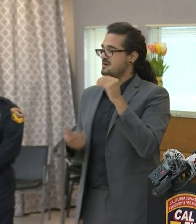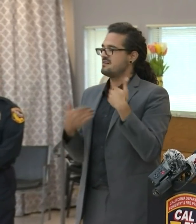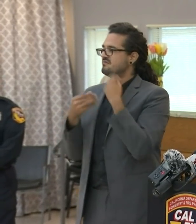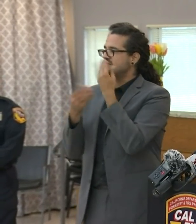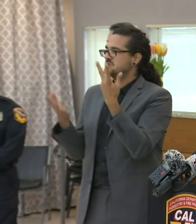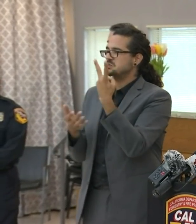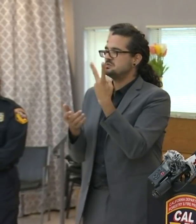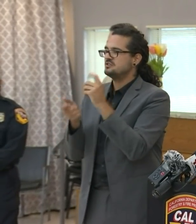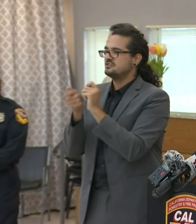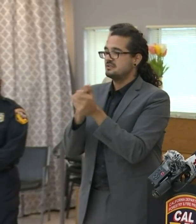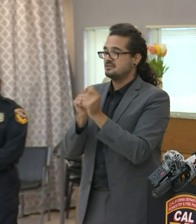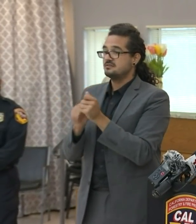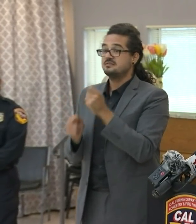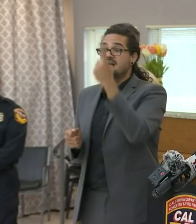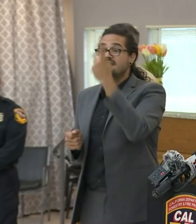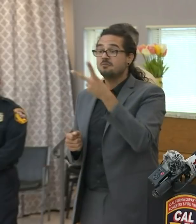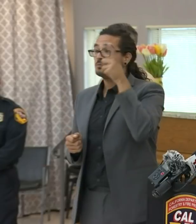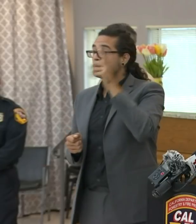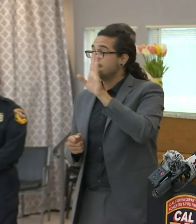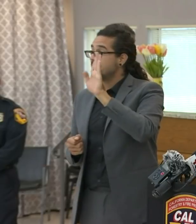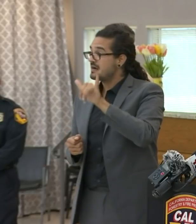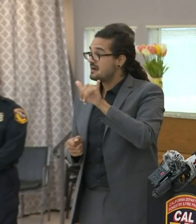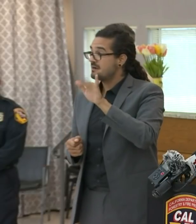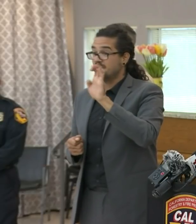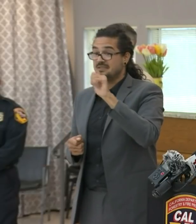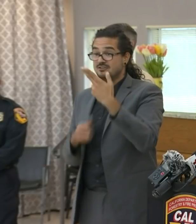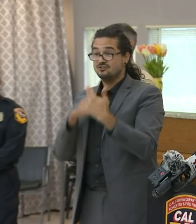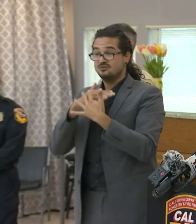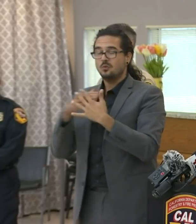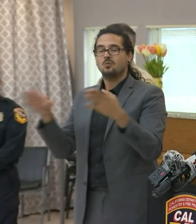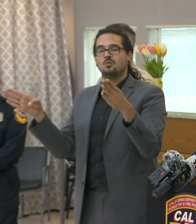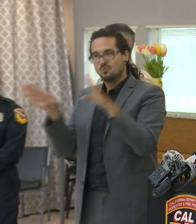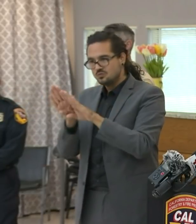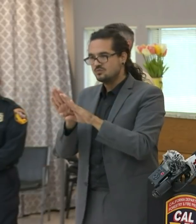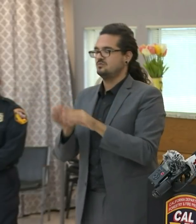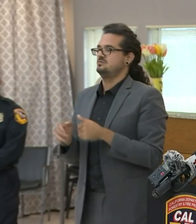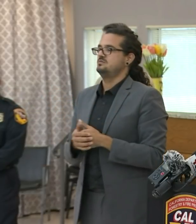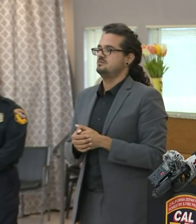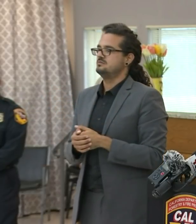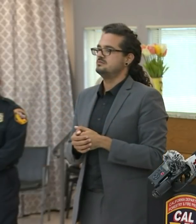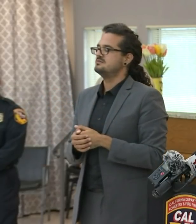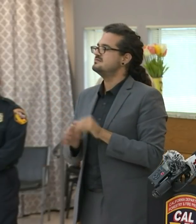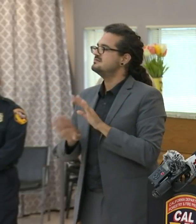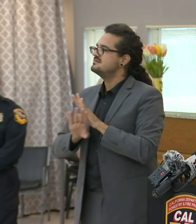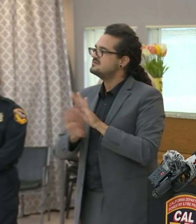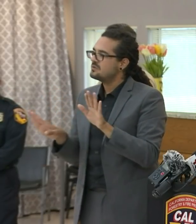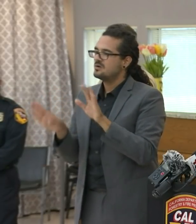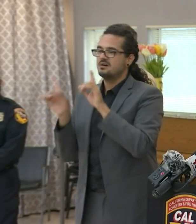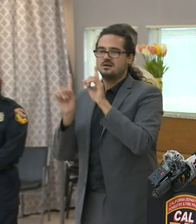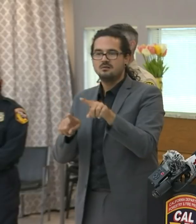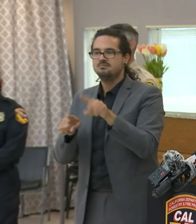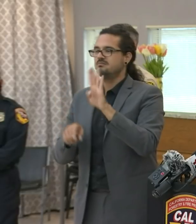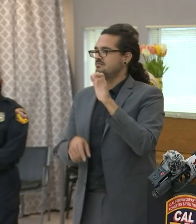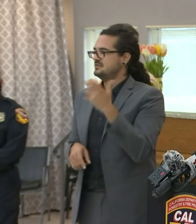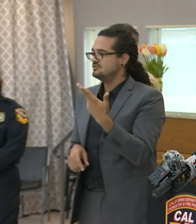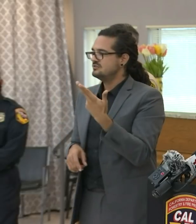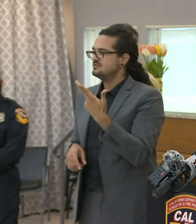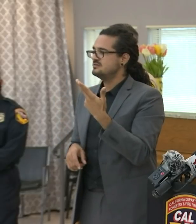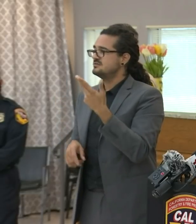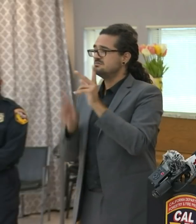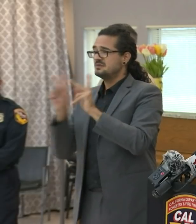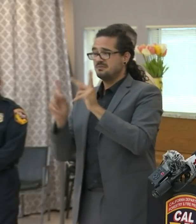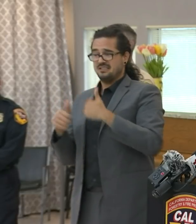closed. Again, we're asking everybody, please avoid these coastal towns for safety reasons of the residents and also first responders. We truly need to keep the